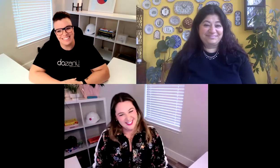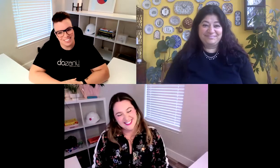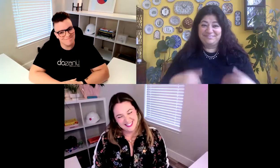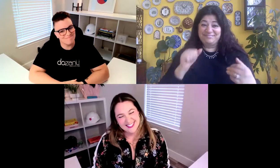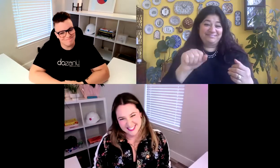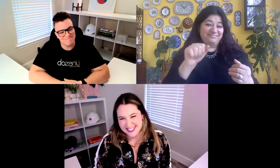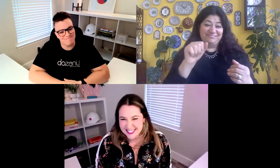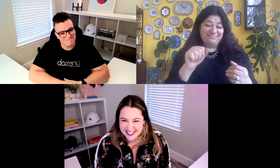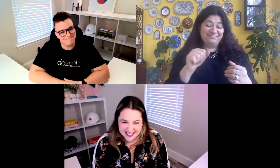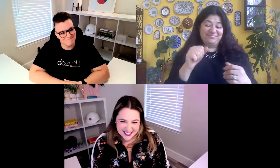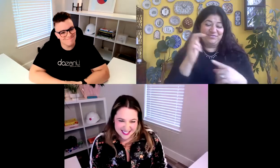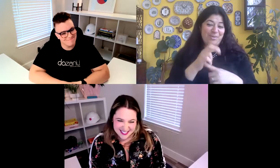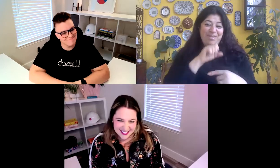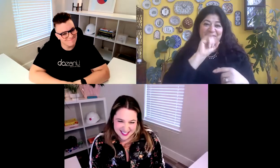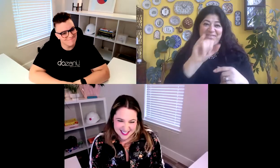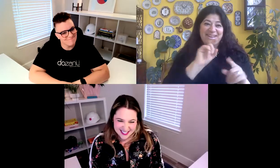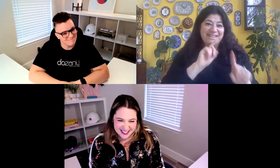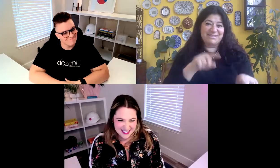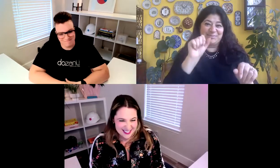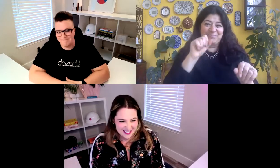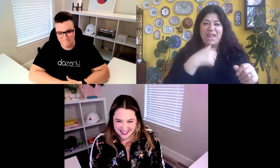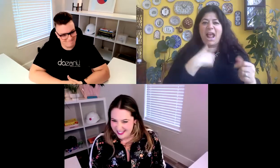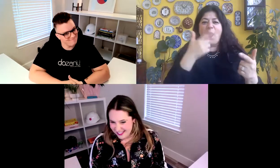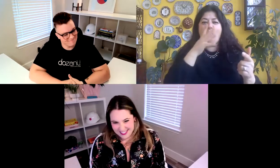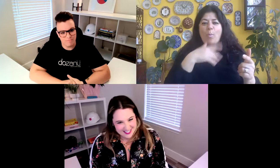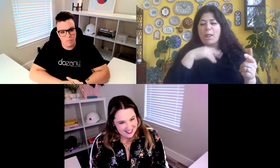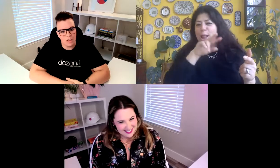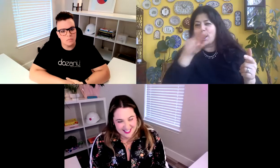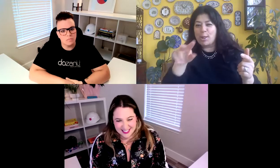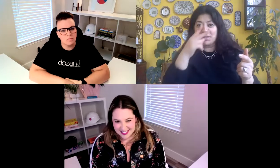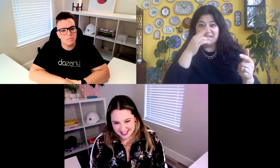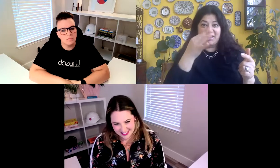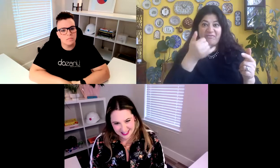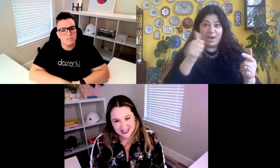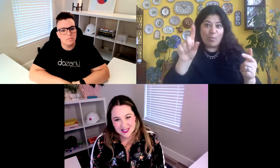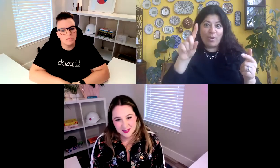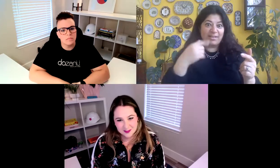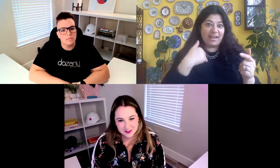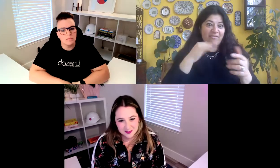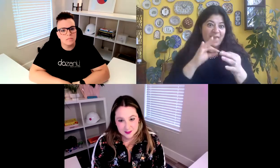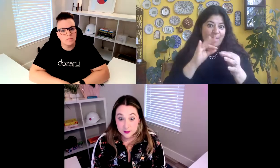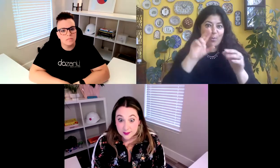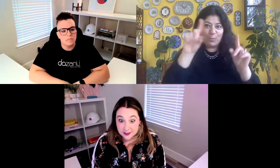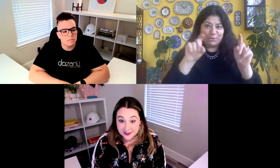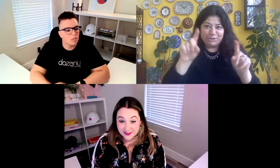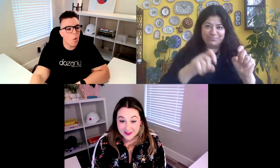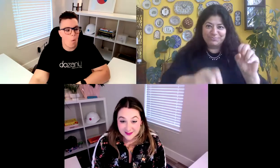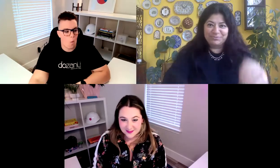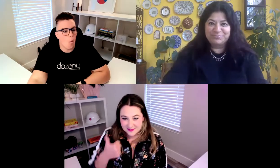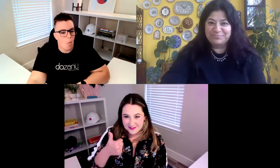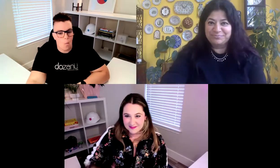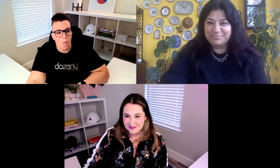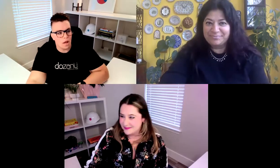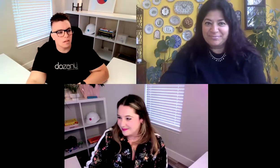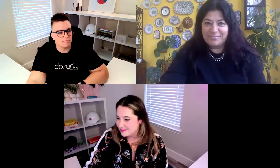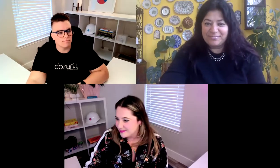just throw it out the window, move forward, and be confident with yourself. And this is Sophia. I love that answer. That is a perfect answer. So I want to see